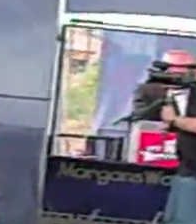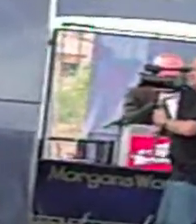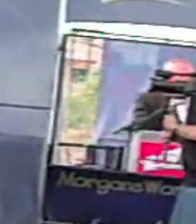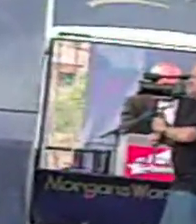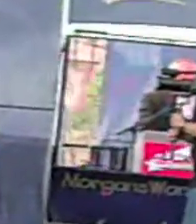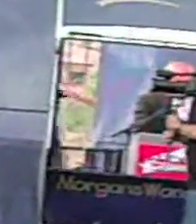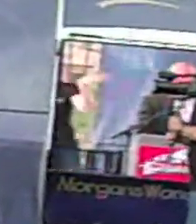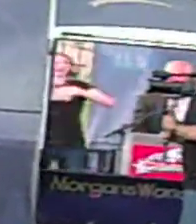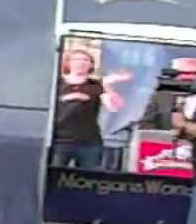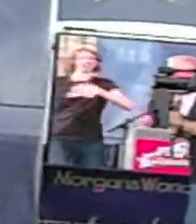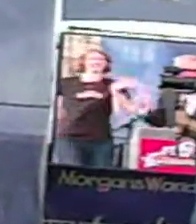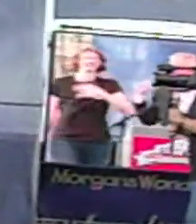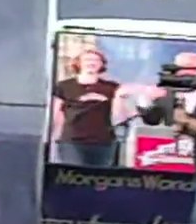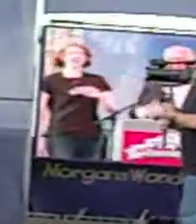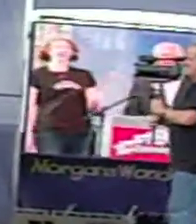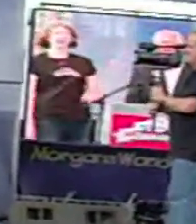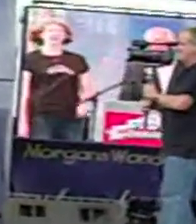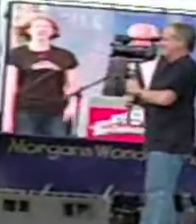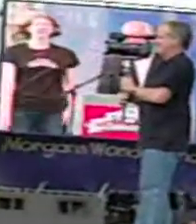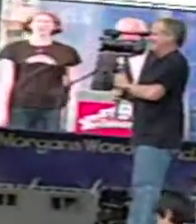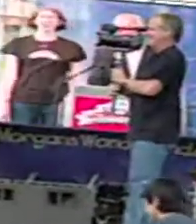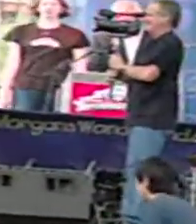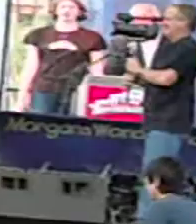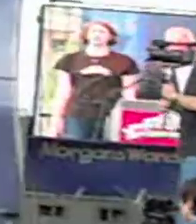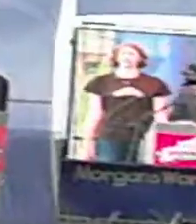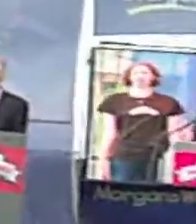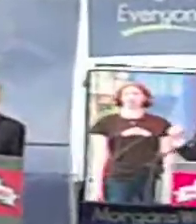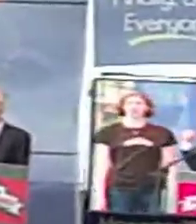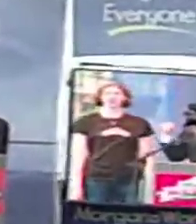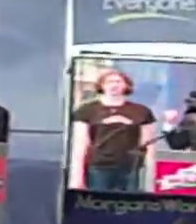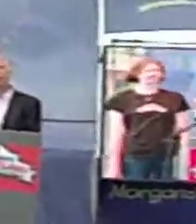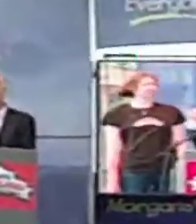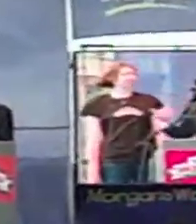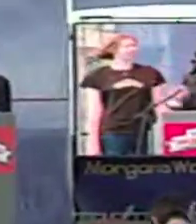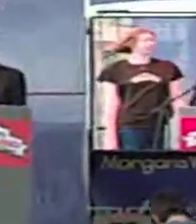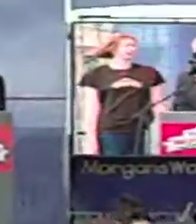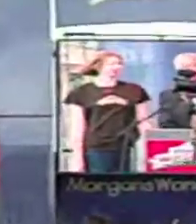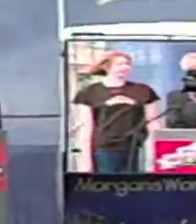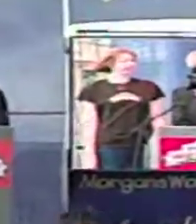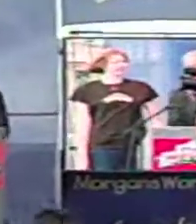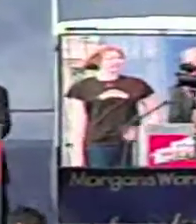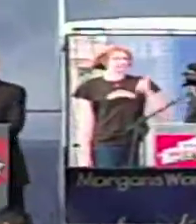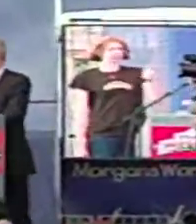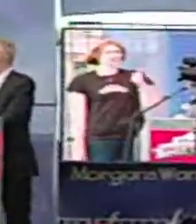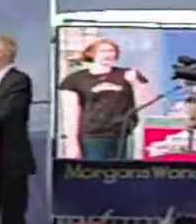has unconditional love. Ladies and gentlemen, Morgan Hartman.